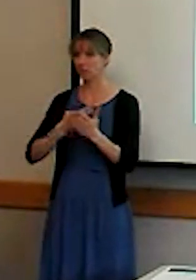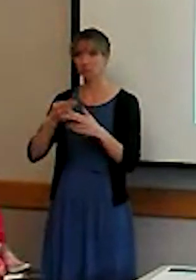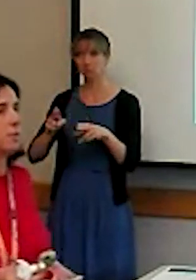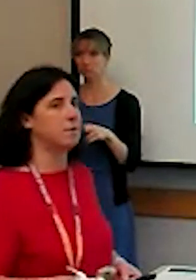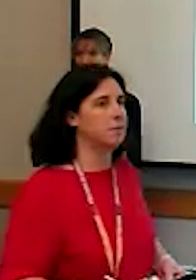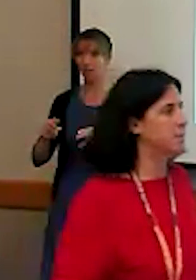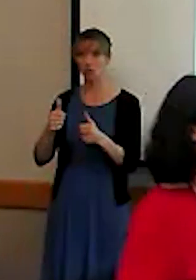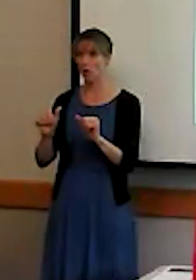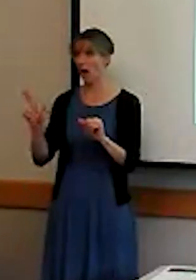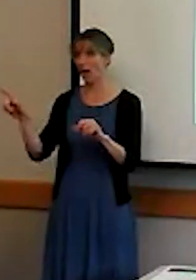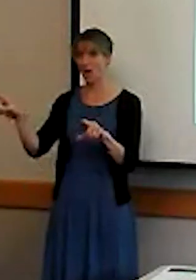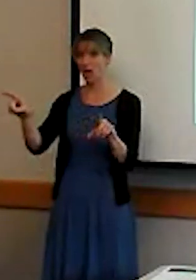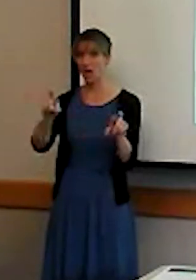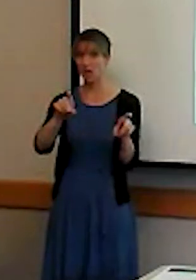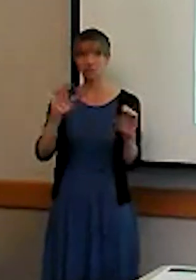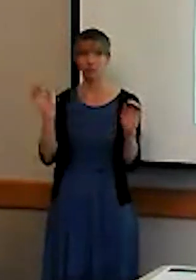anybody else?